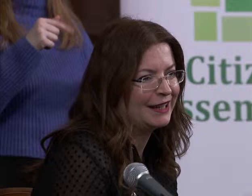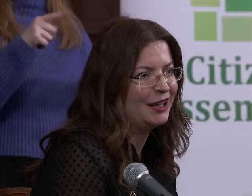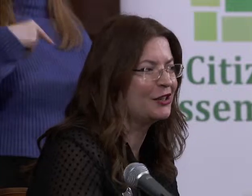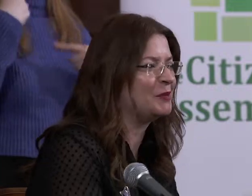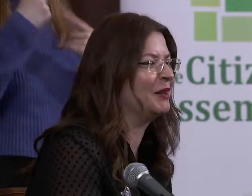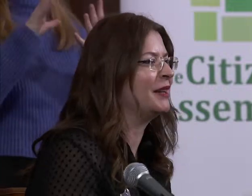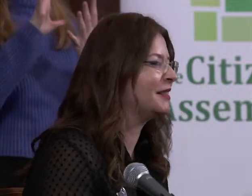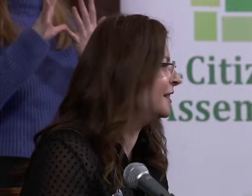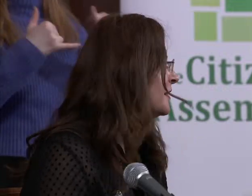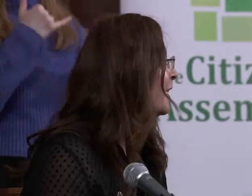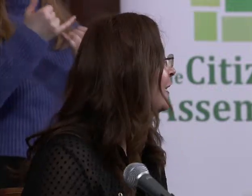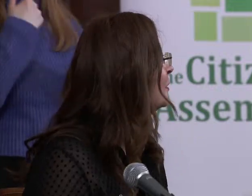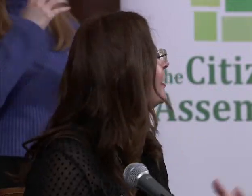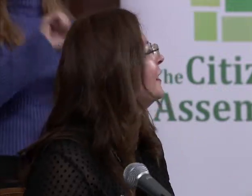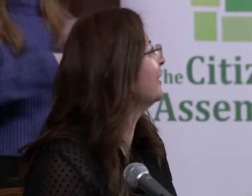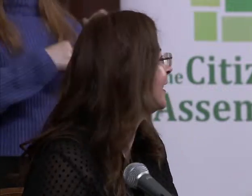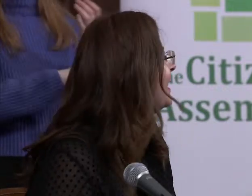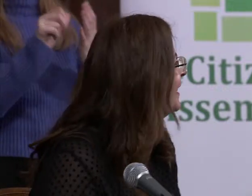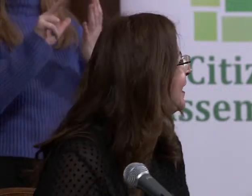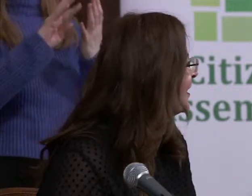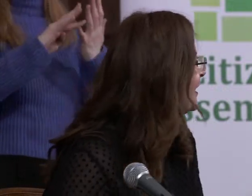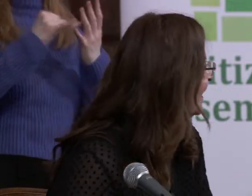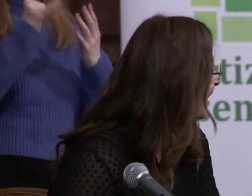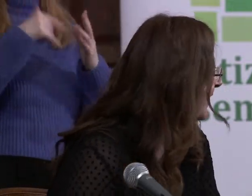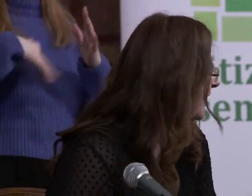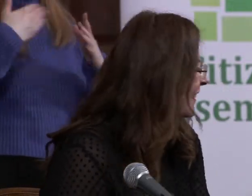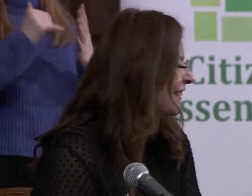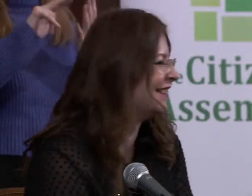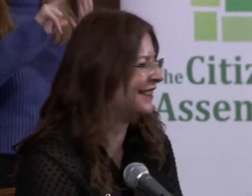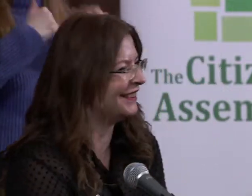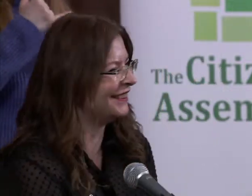last 10 years, but my son is 9, so I'll say in the last 8 years.